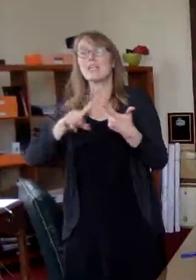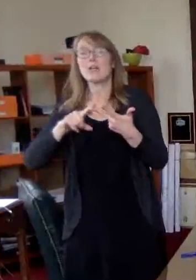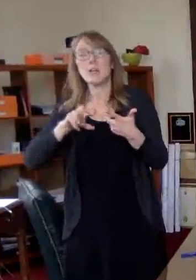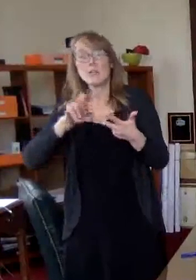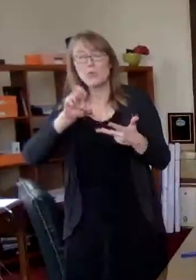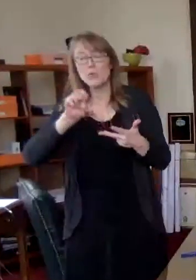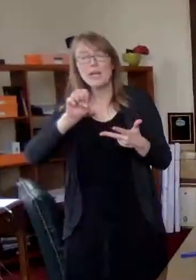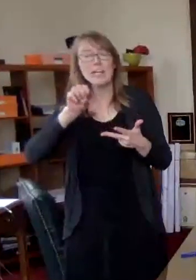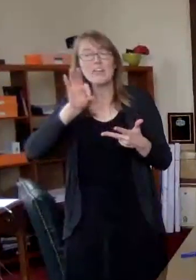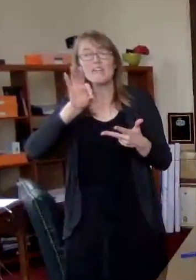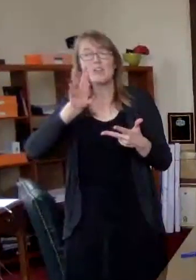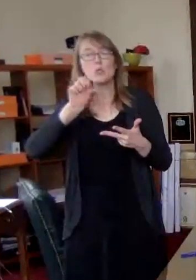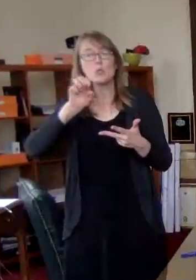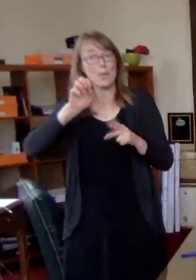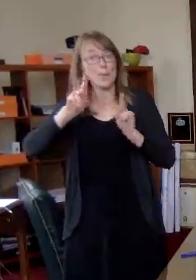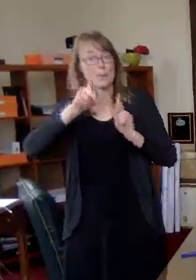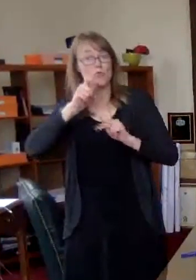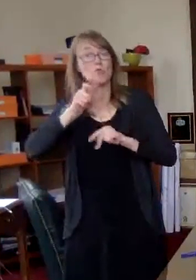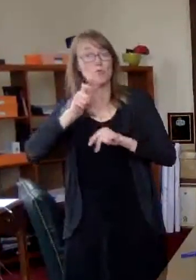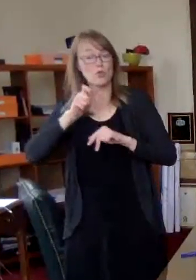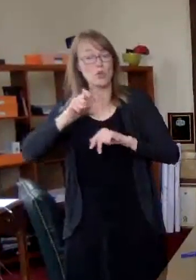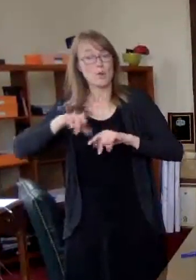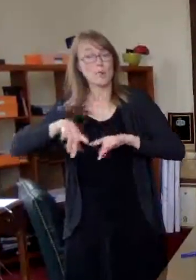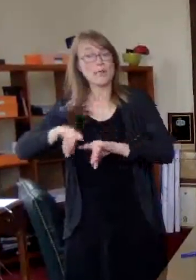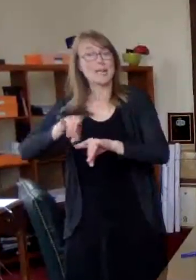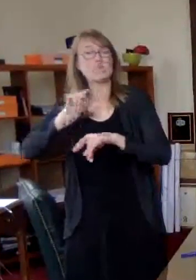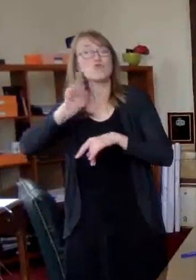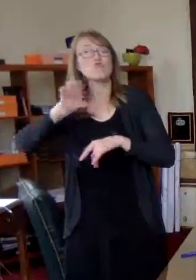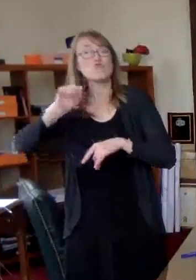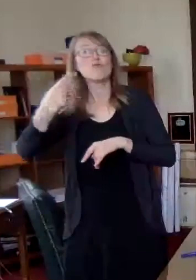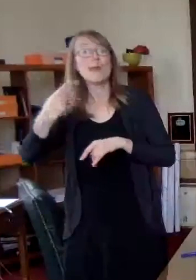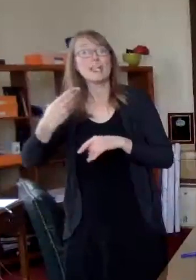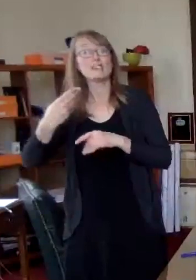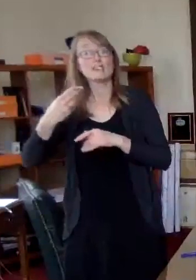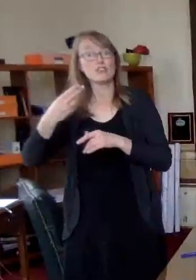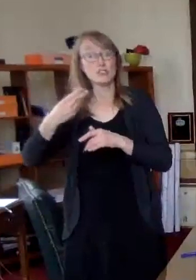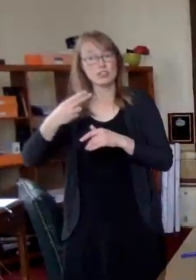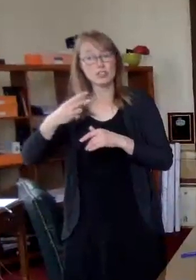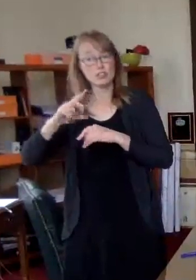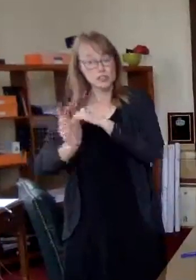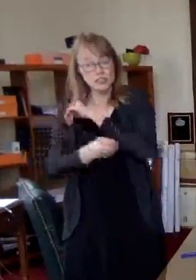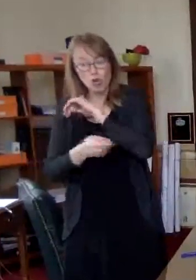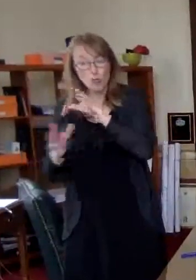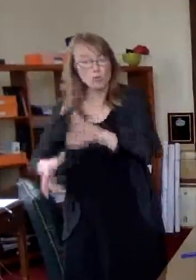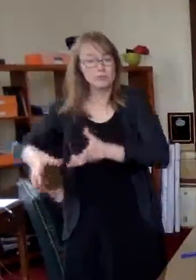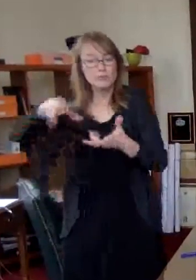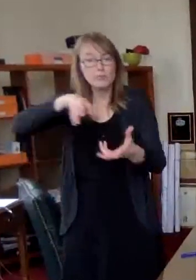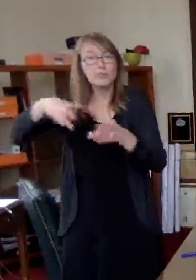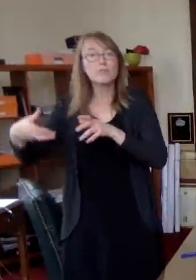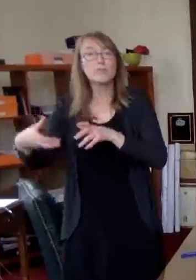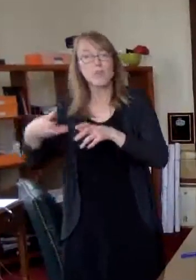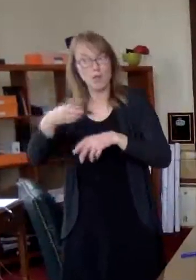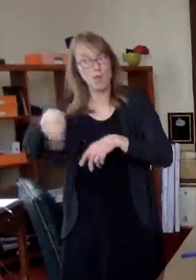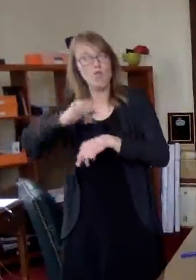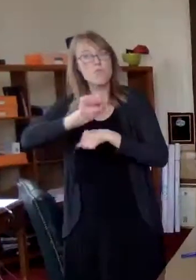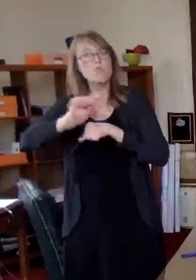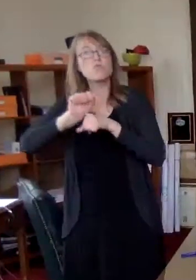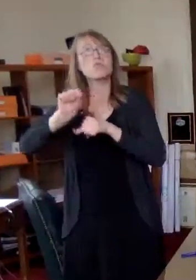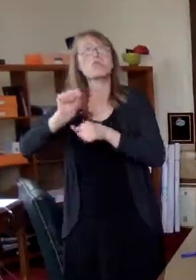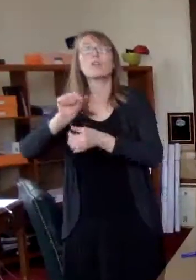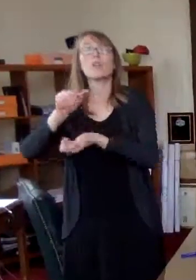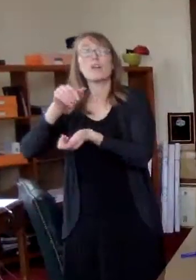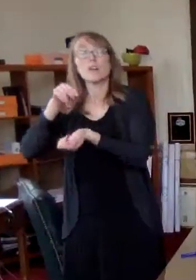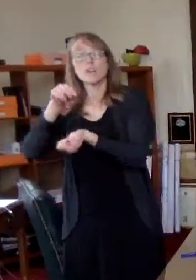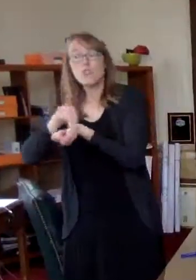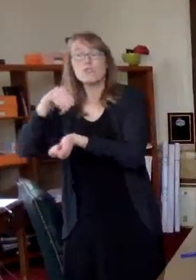still picking up the trash. We have to do that, of course. Our hospital workers and the grocery store workers who are working very hard and long hours. So